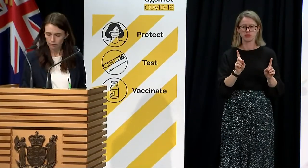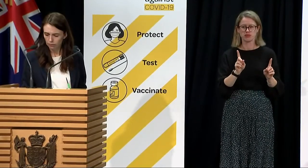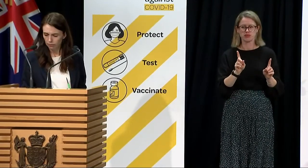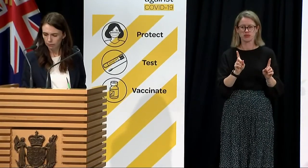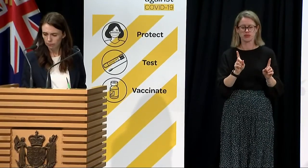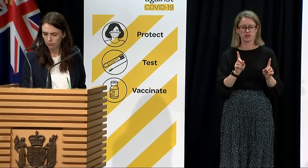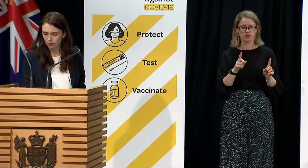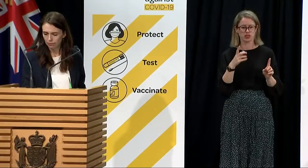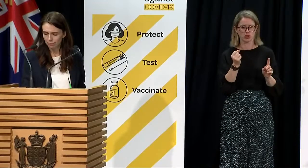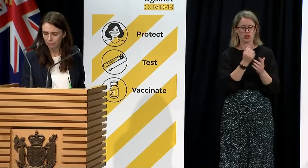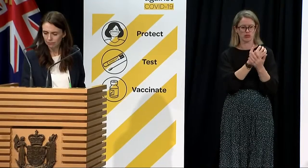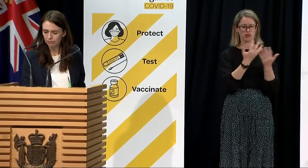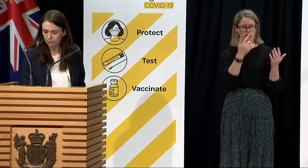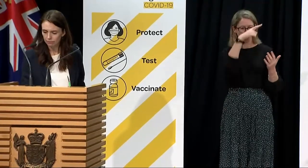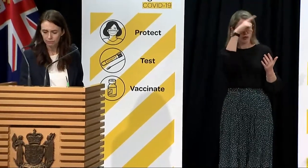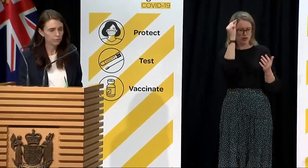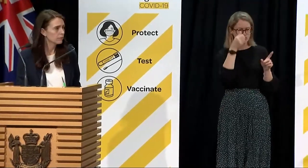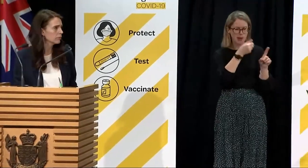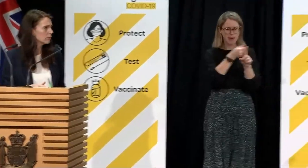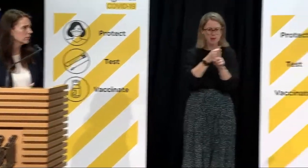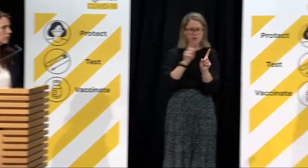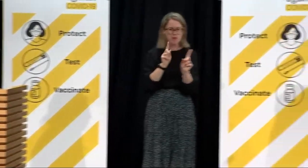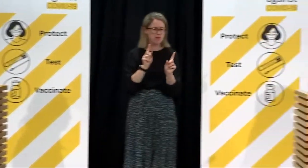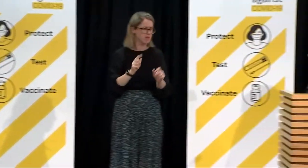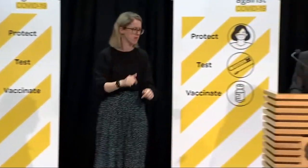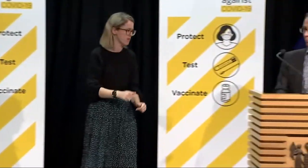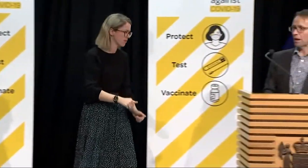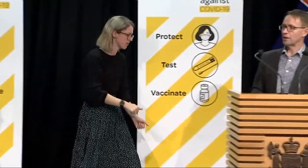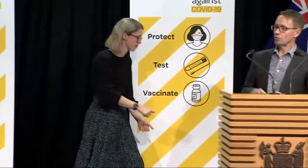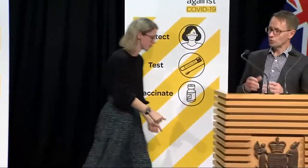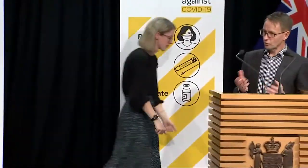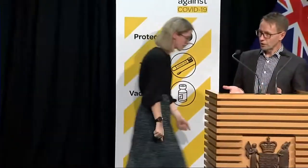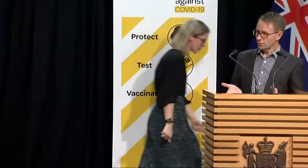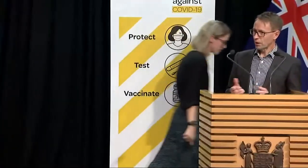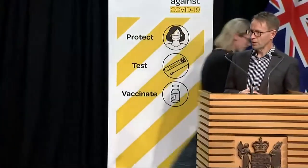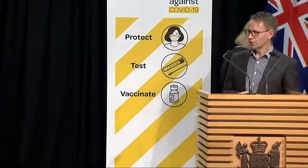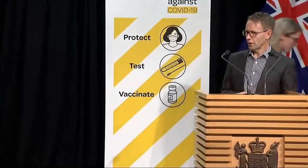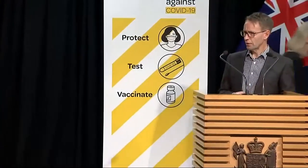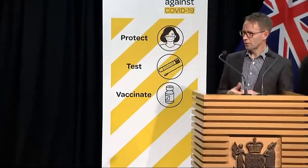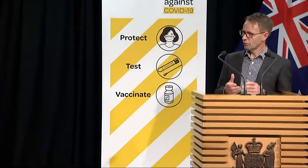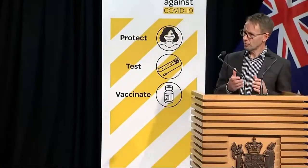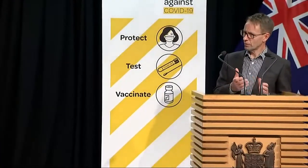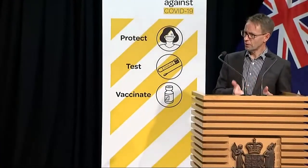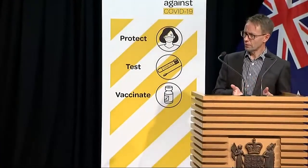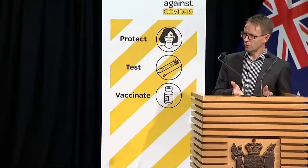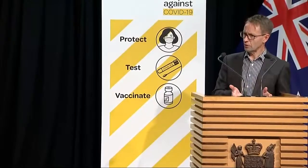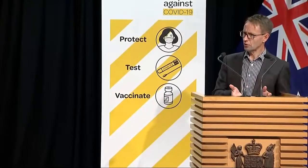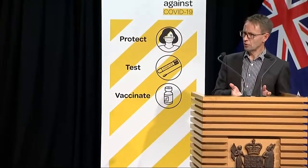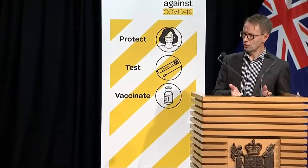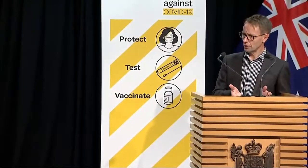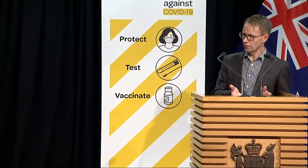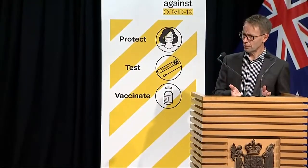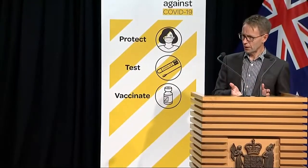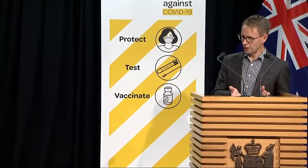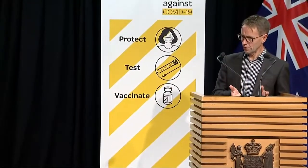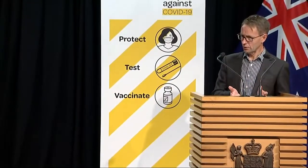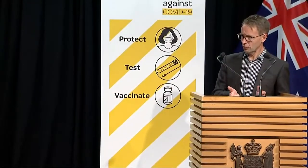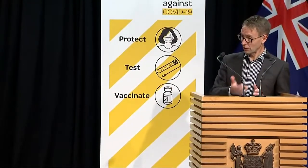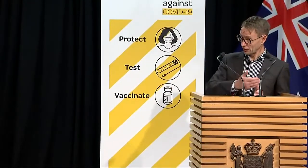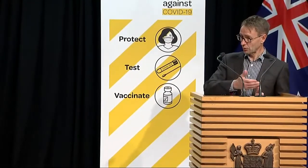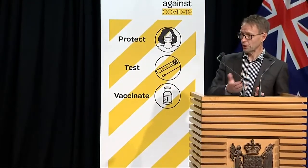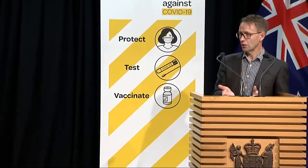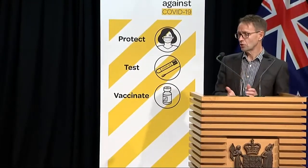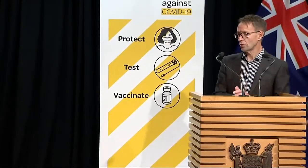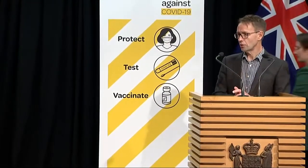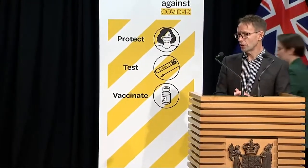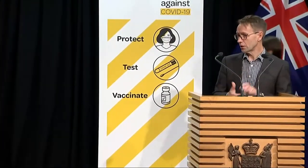an infinite amount of nurses. Yes, so there's obviously planning that was already in place, and from the events earlier in